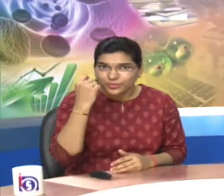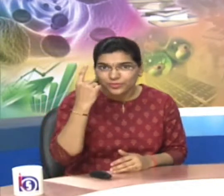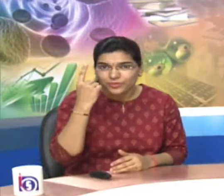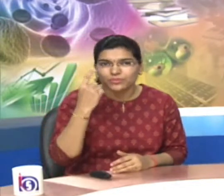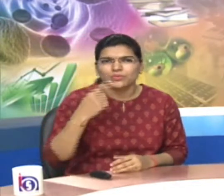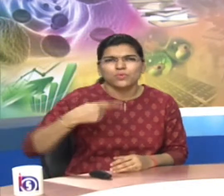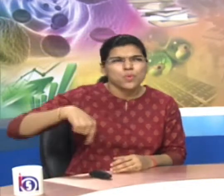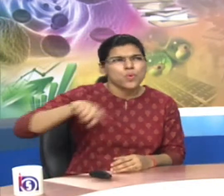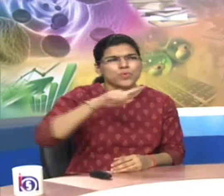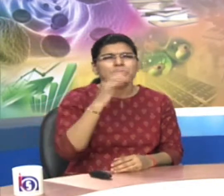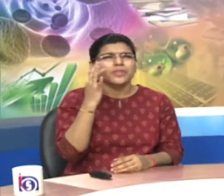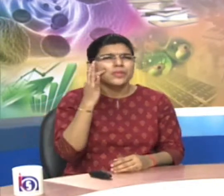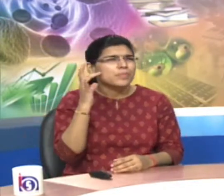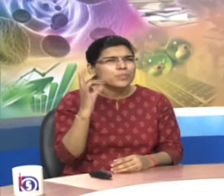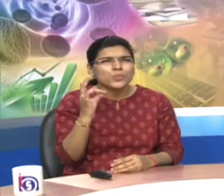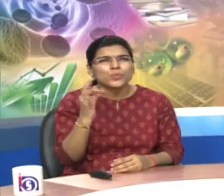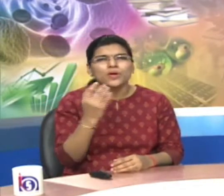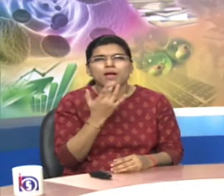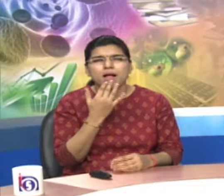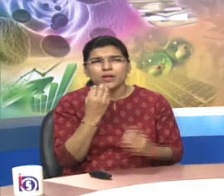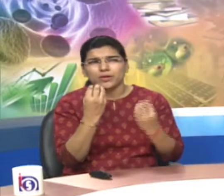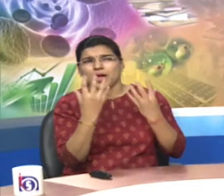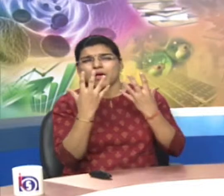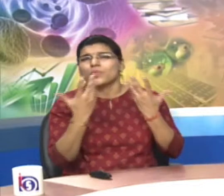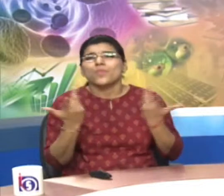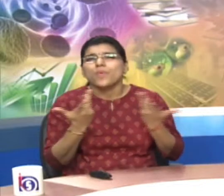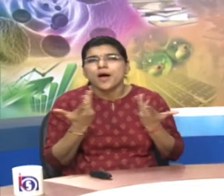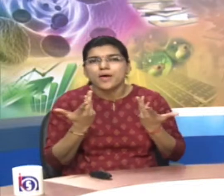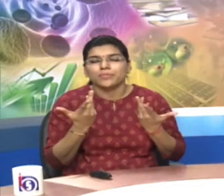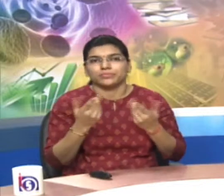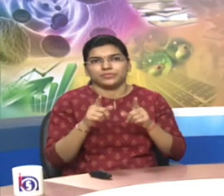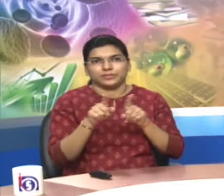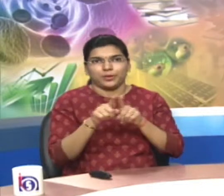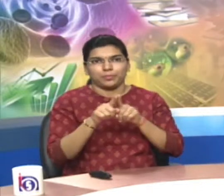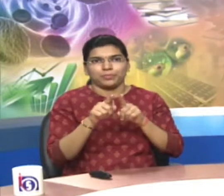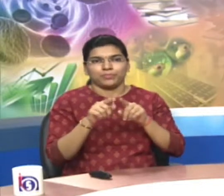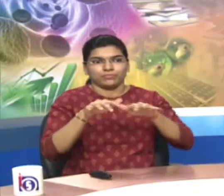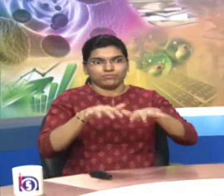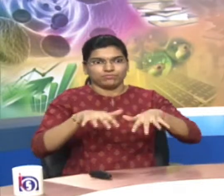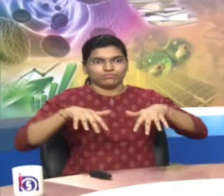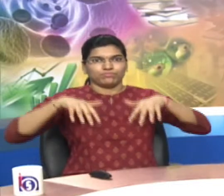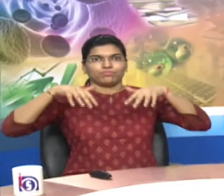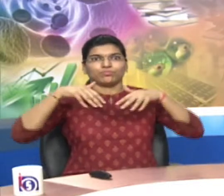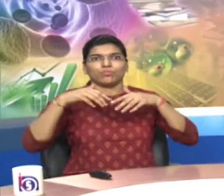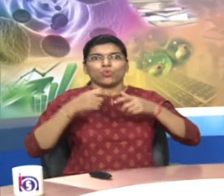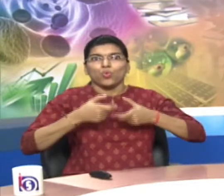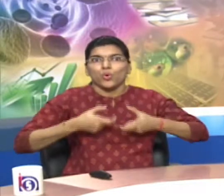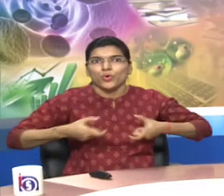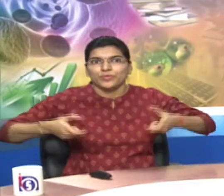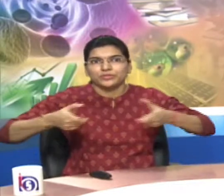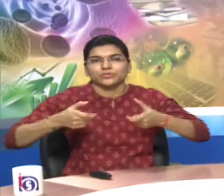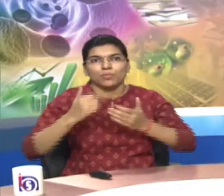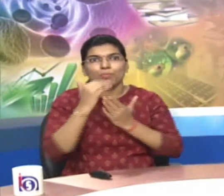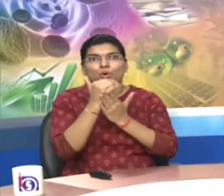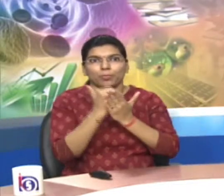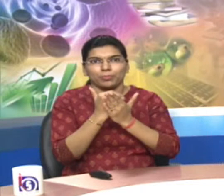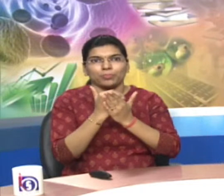beautiful. I hope you must have understood how to make your text colorful. If there is a conference